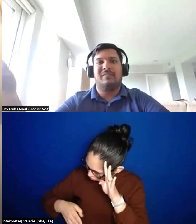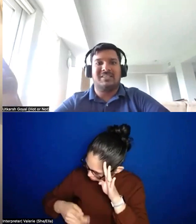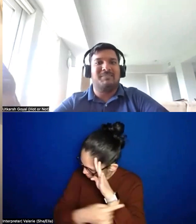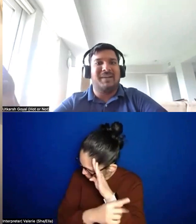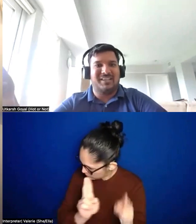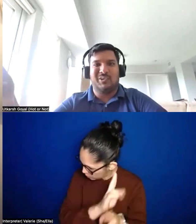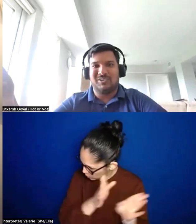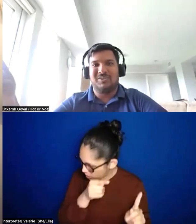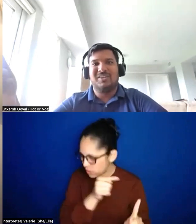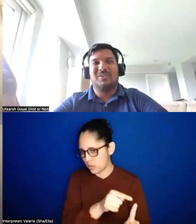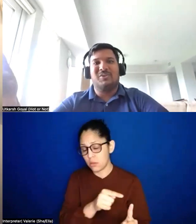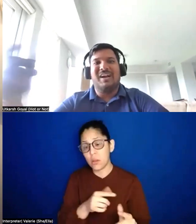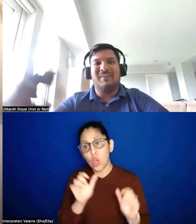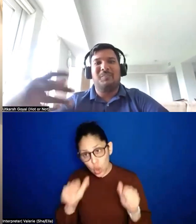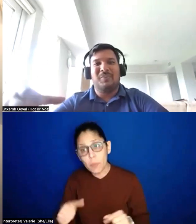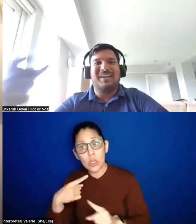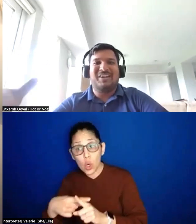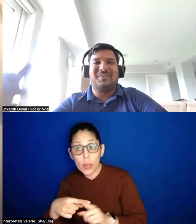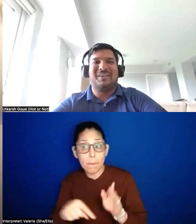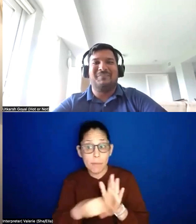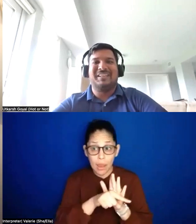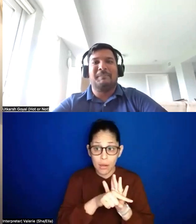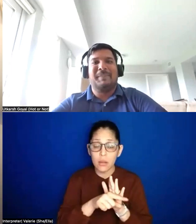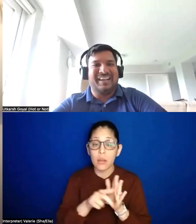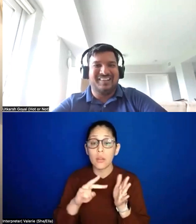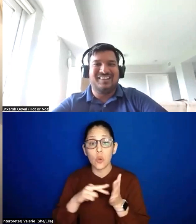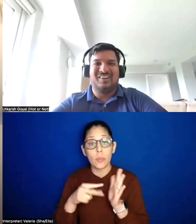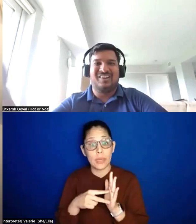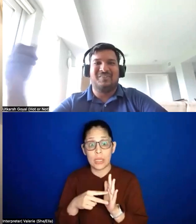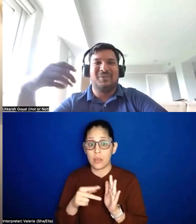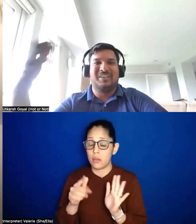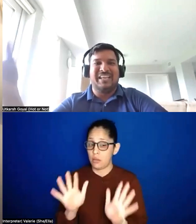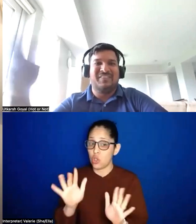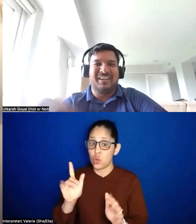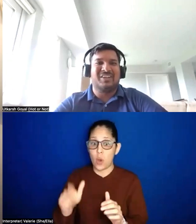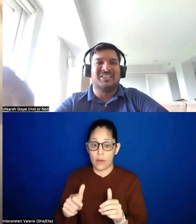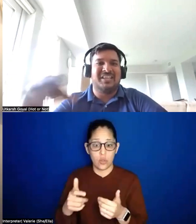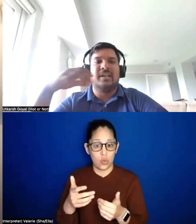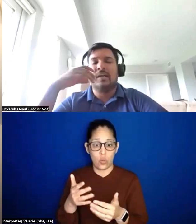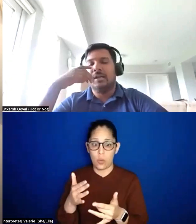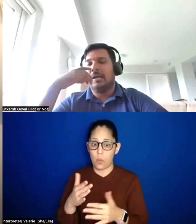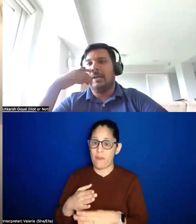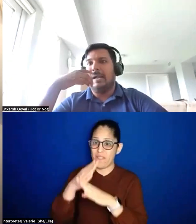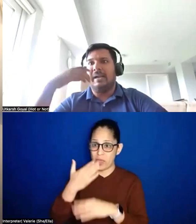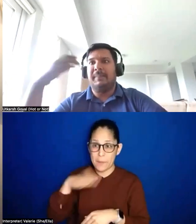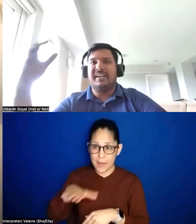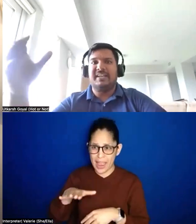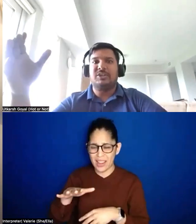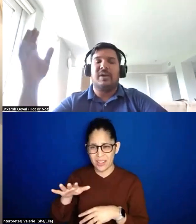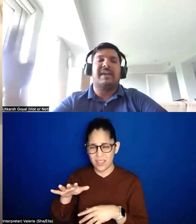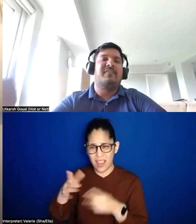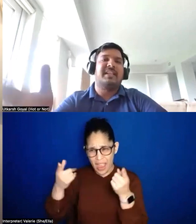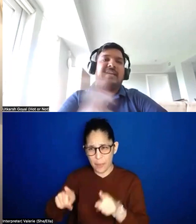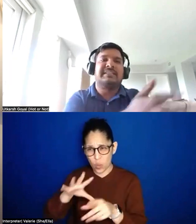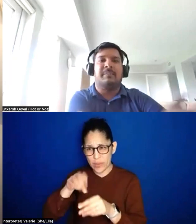good thing also, and which is a bad thing also. Mm-hmm. So you have to prevent it from becoming the bad or, the evil in your journey, and pay